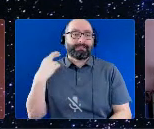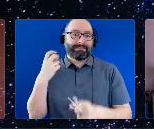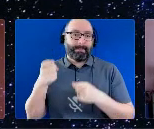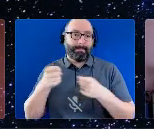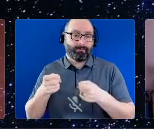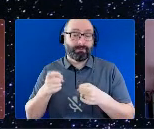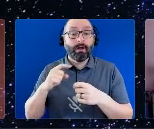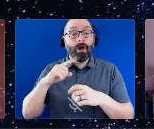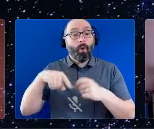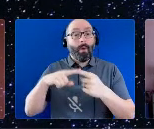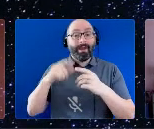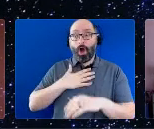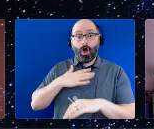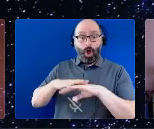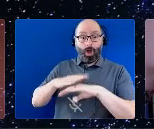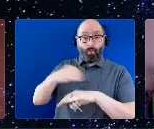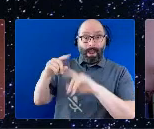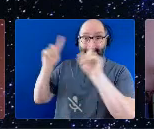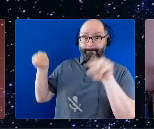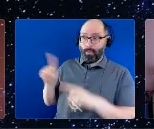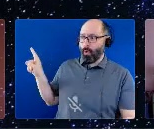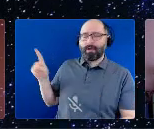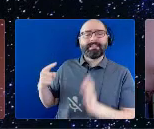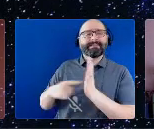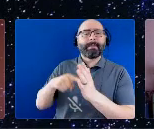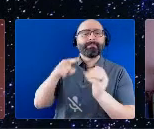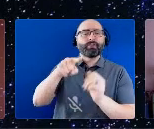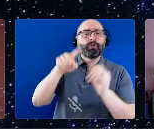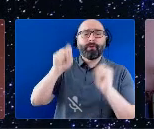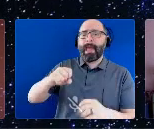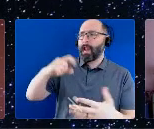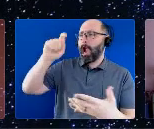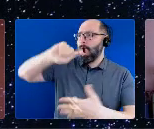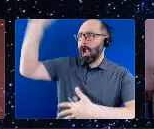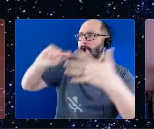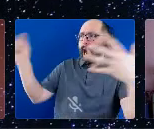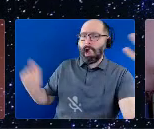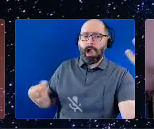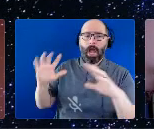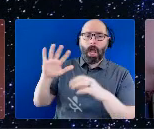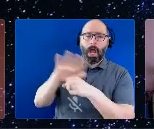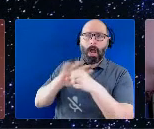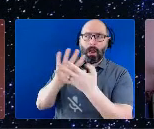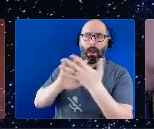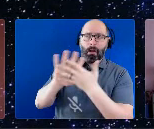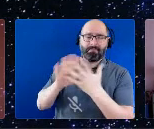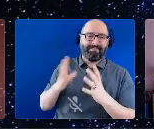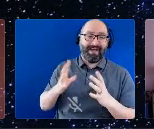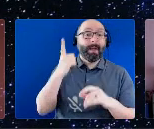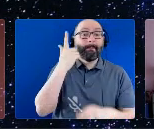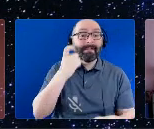whiteboard, you could kind of write the big picture and you didn't have to get everything exactly right because we can't compile on a